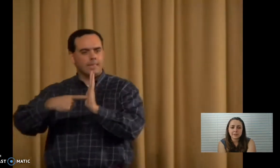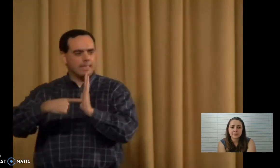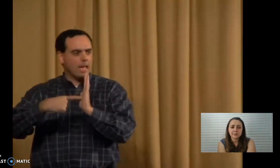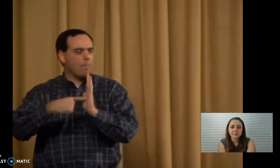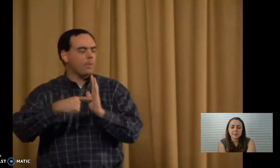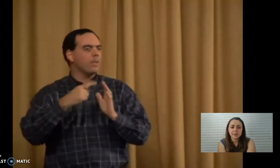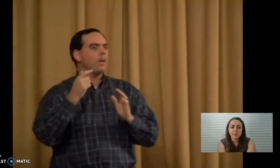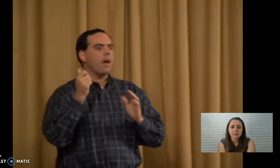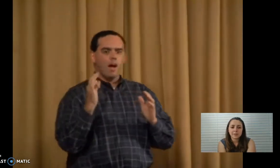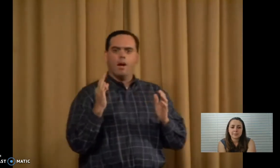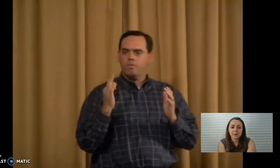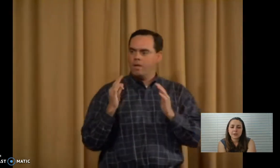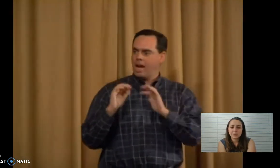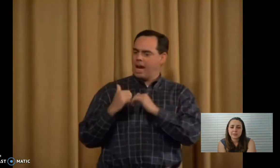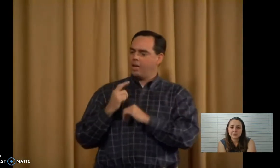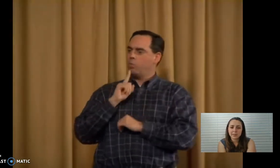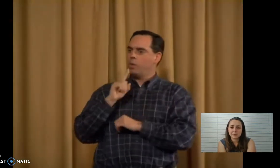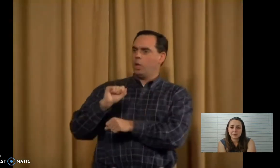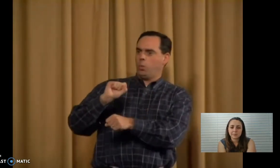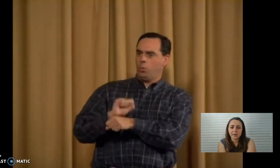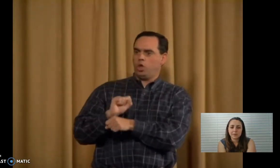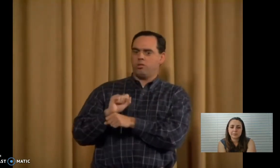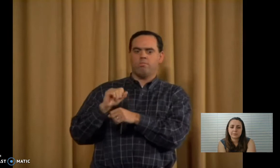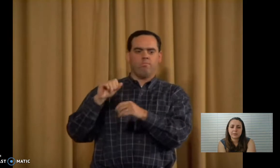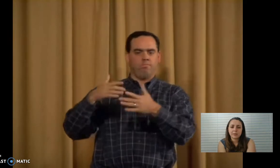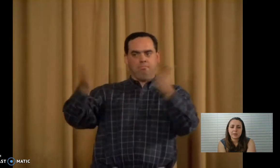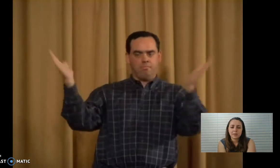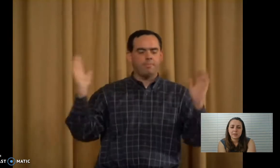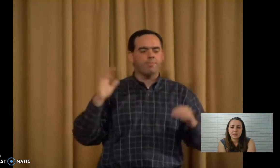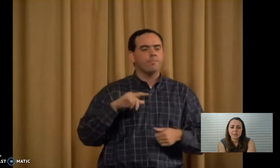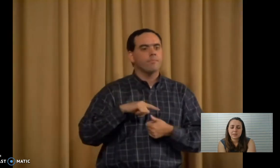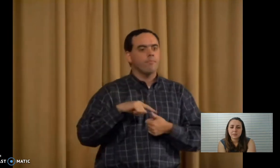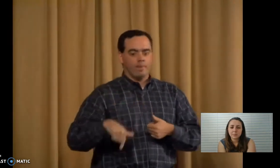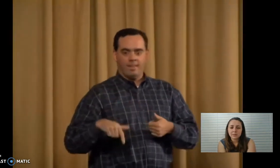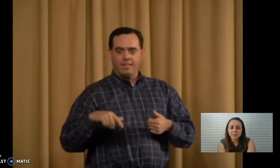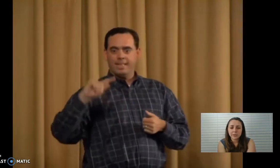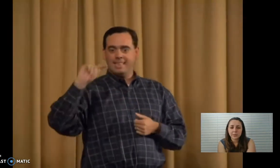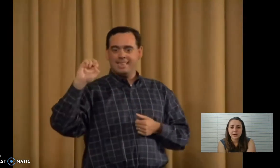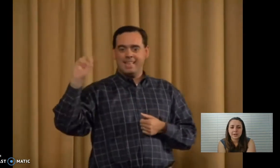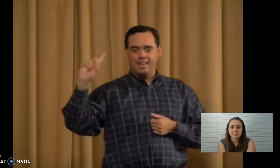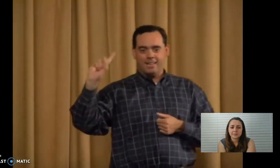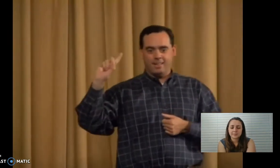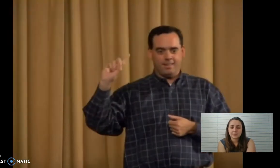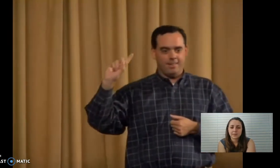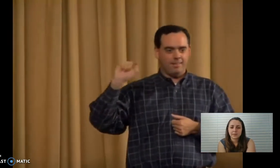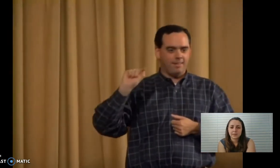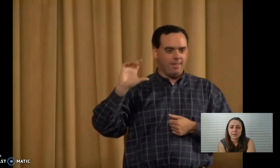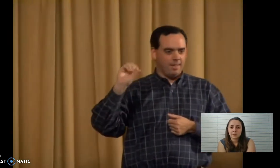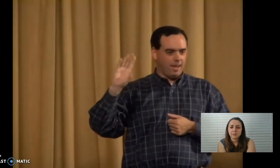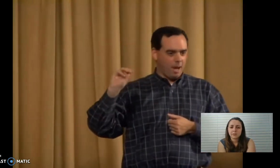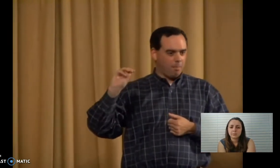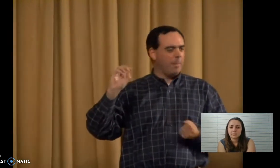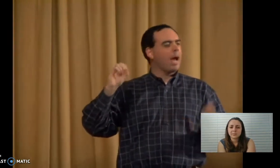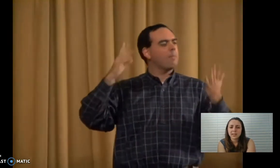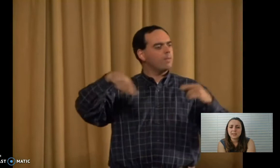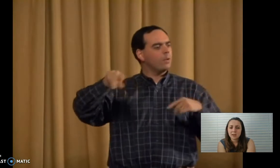offered. But I want to share some examples of this whole process really working.